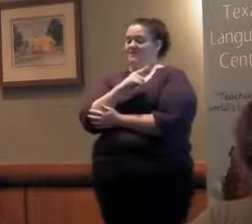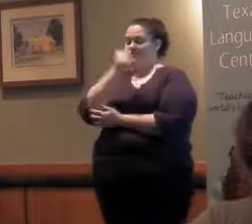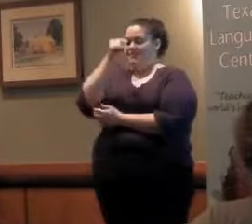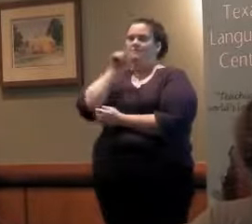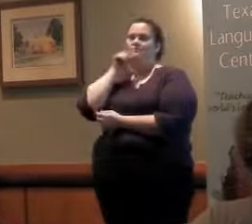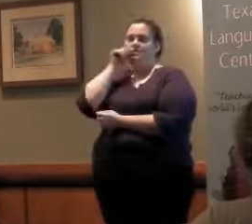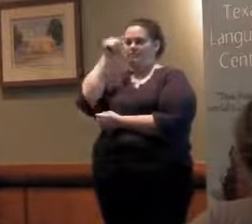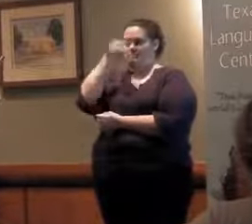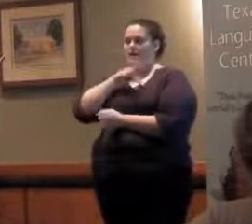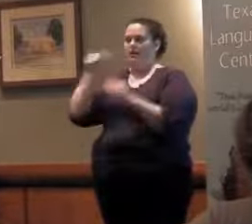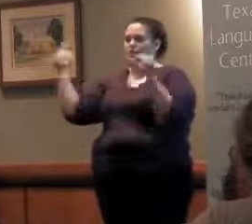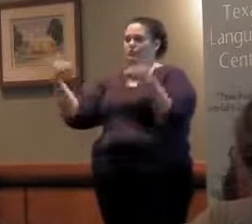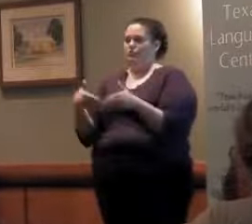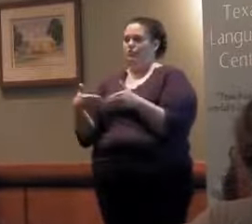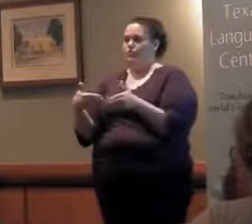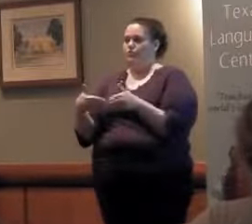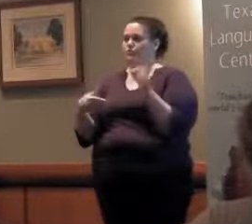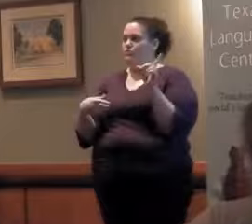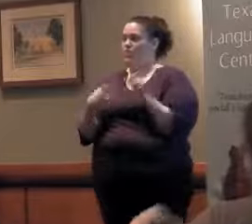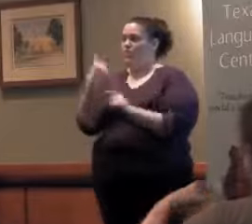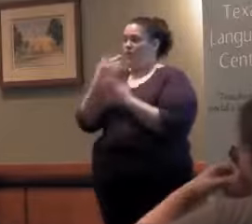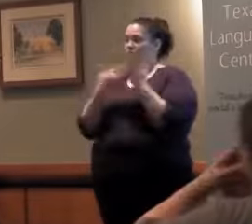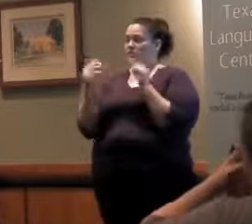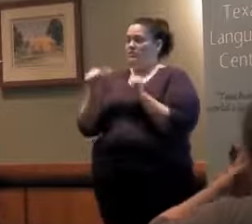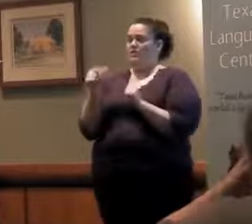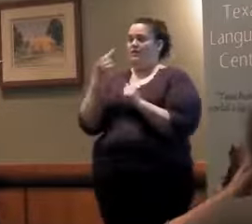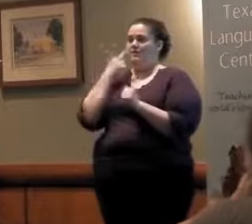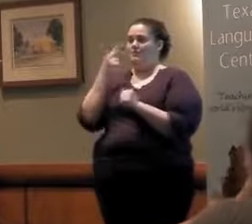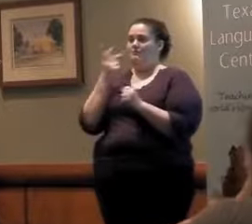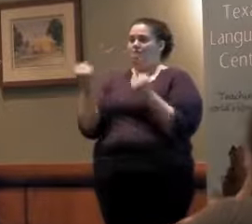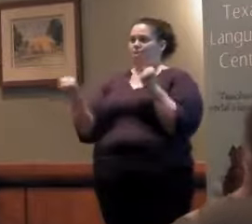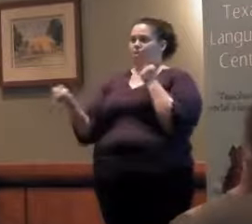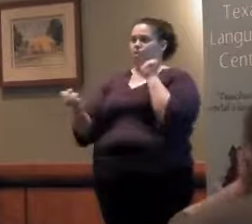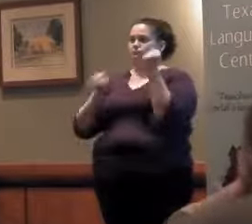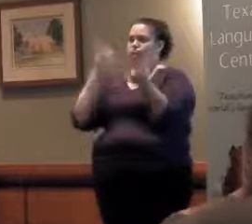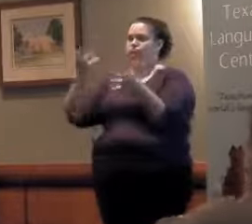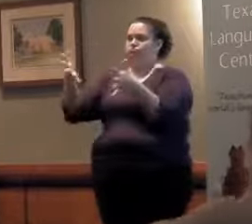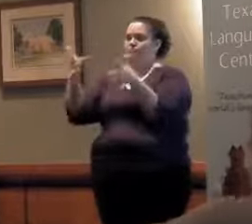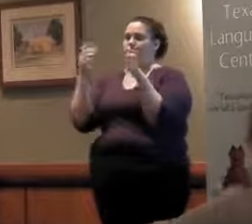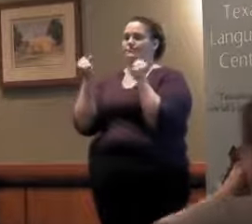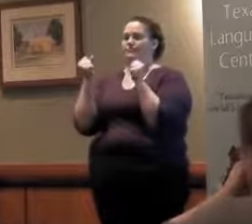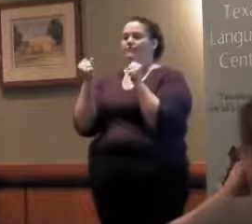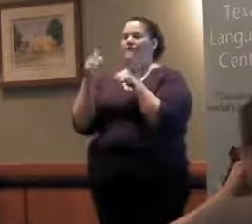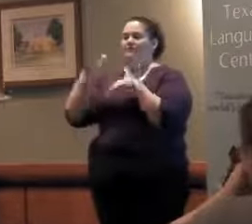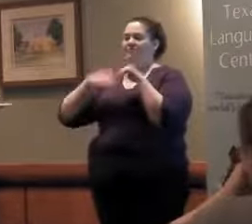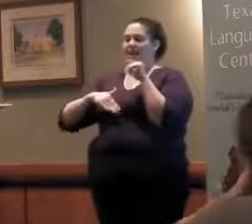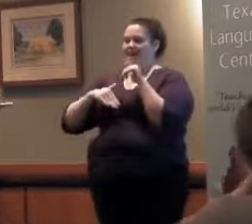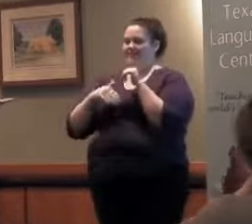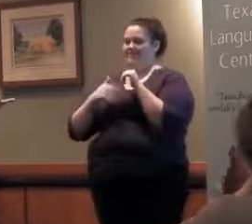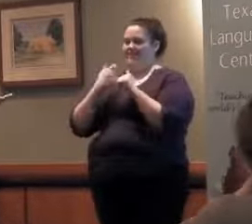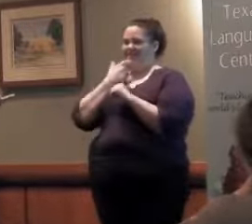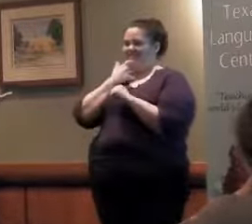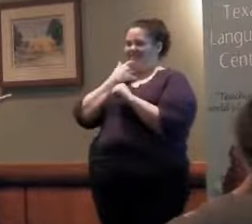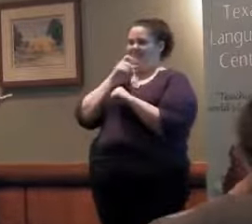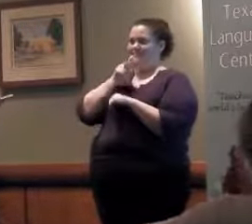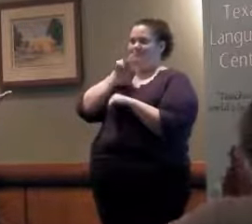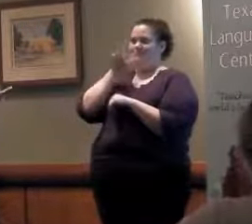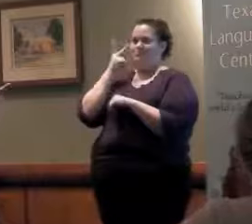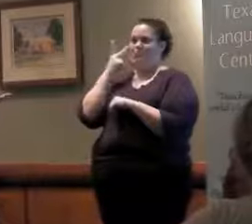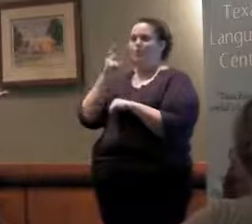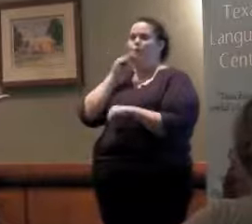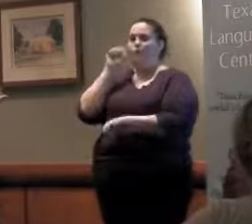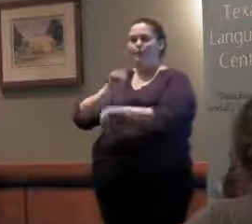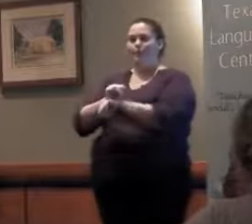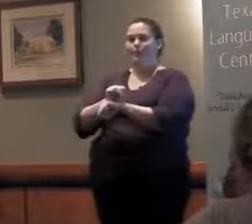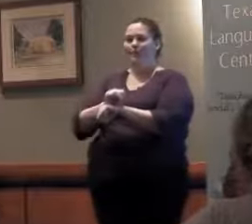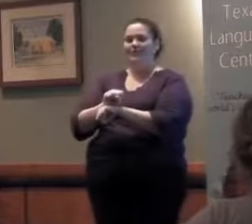man introducing them. One of the things you can see is that he's signing much faster than the unit that we saw a little while ago